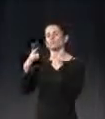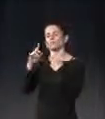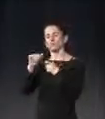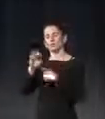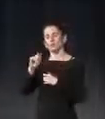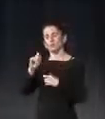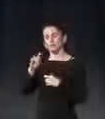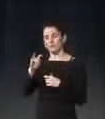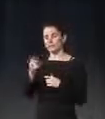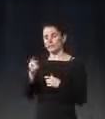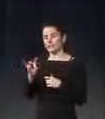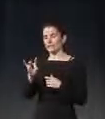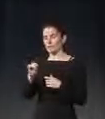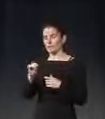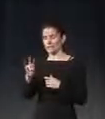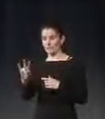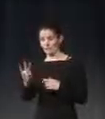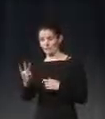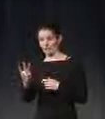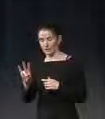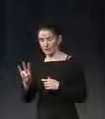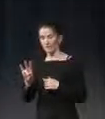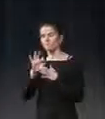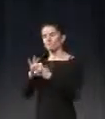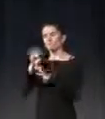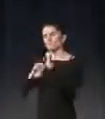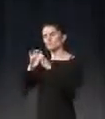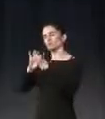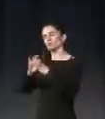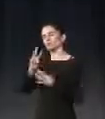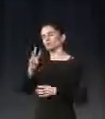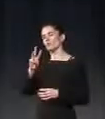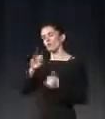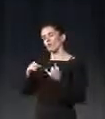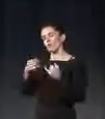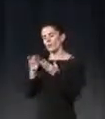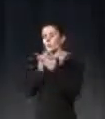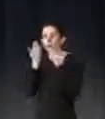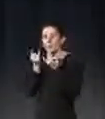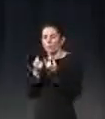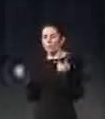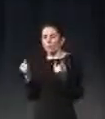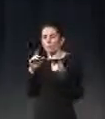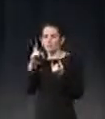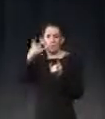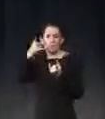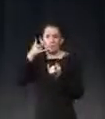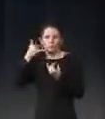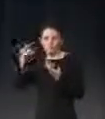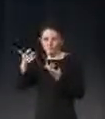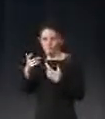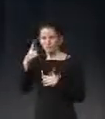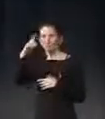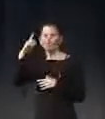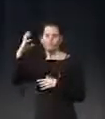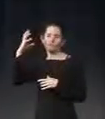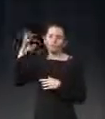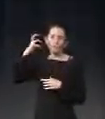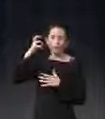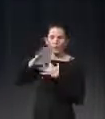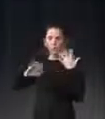Fessenden regarding his early experiments with wireless telephony, a forerunner to both things like mobile phones and radio. And